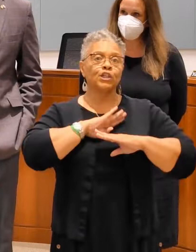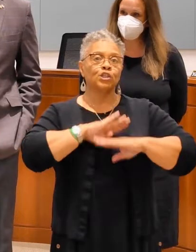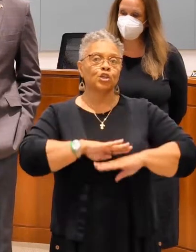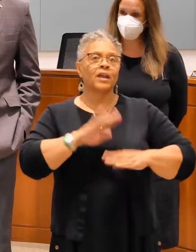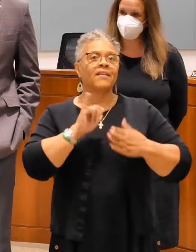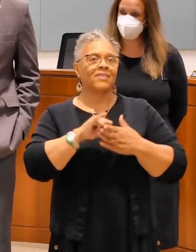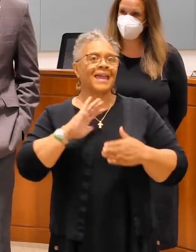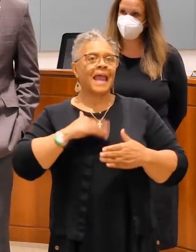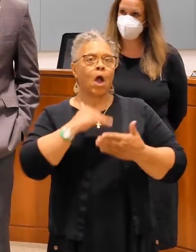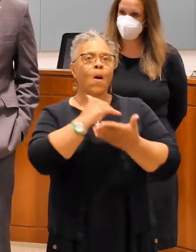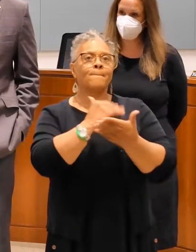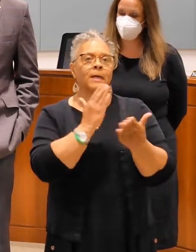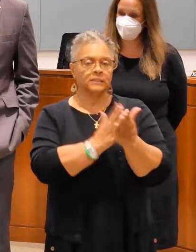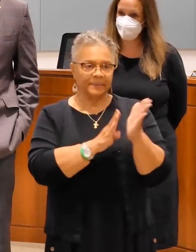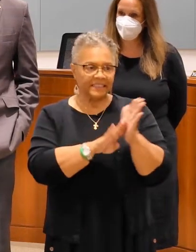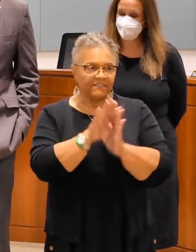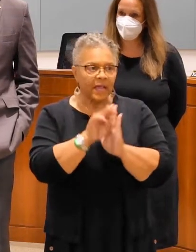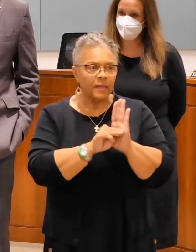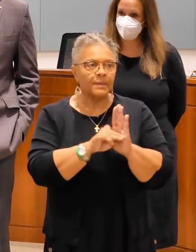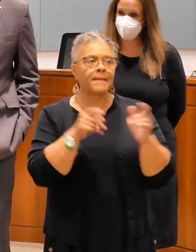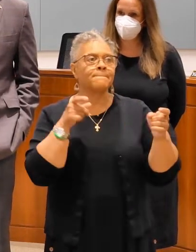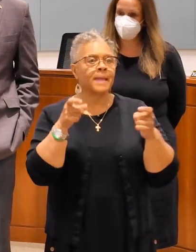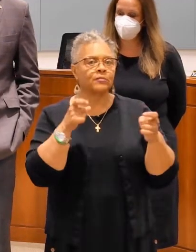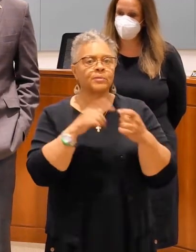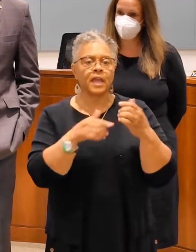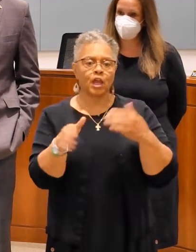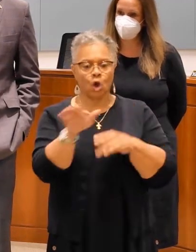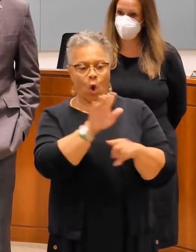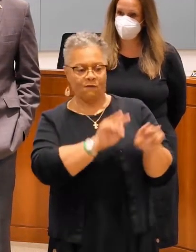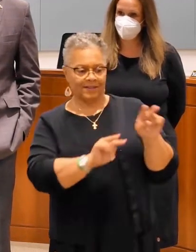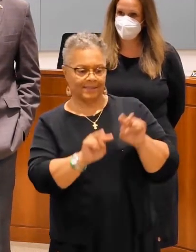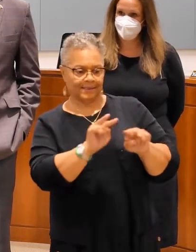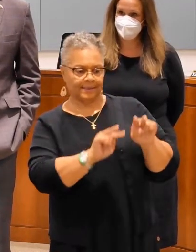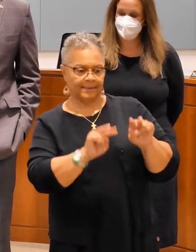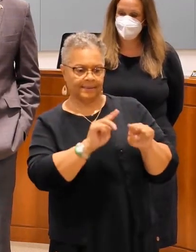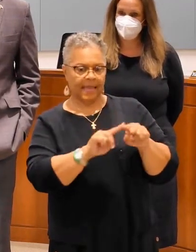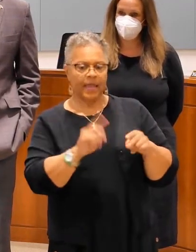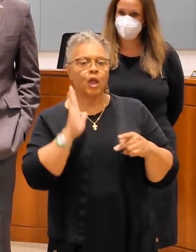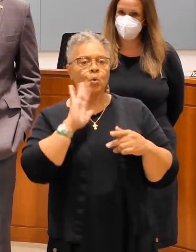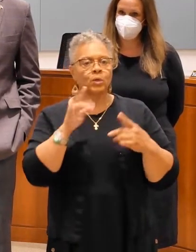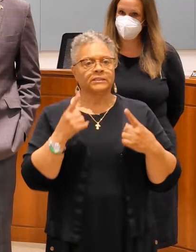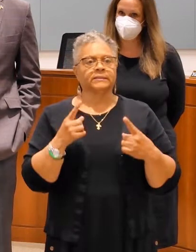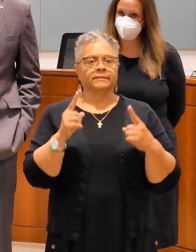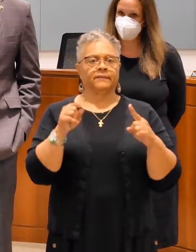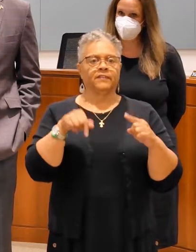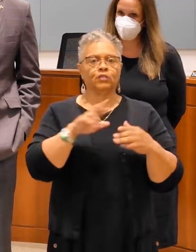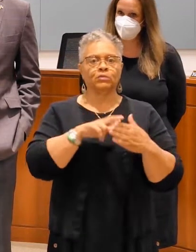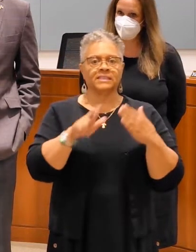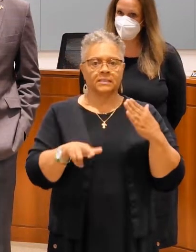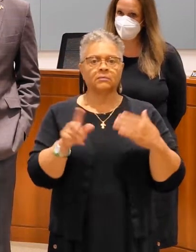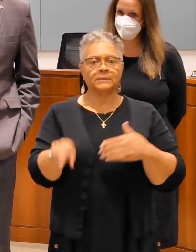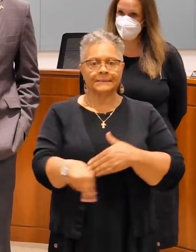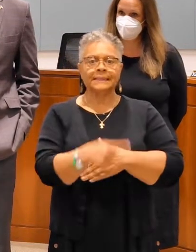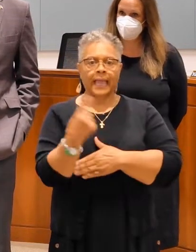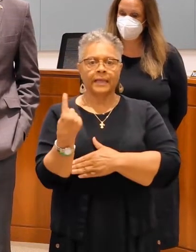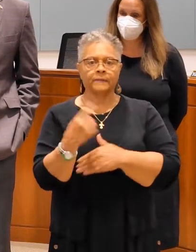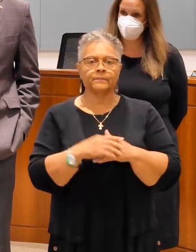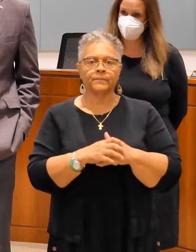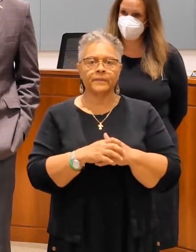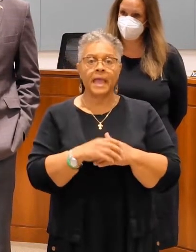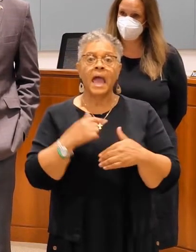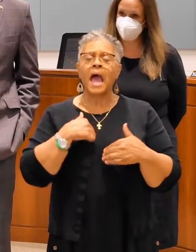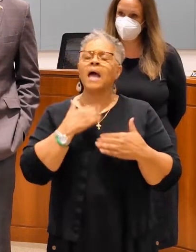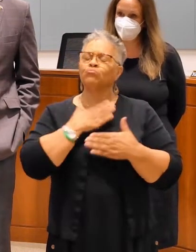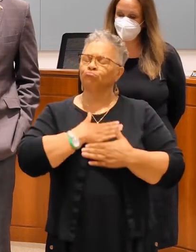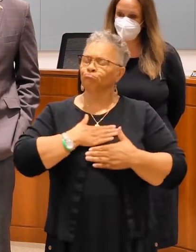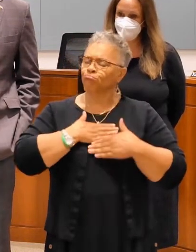that our budget development, management, and oversight achieve these results today. I'm